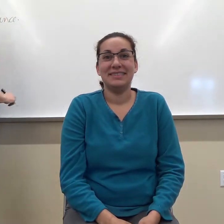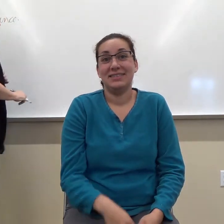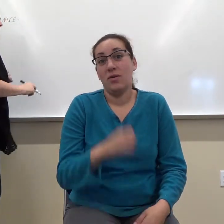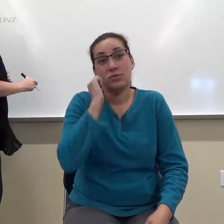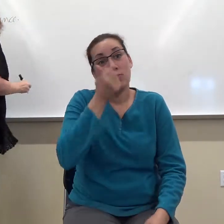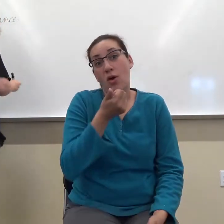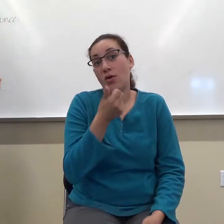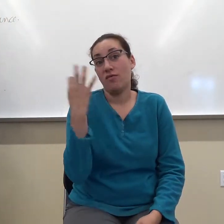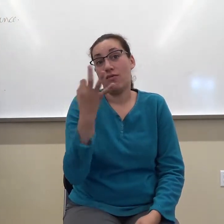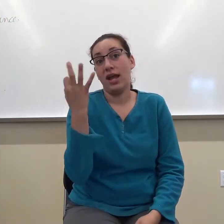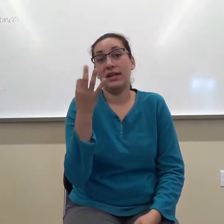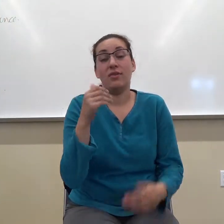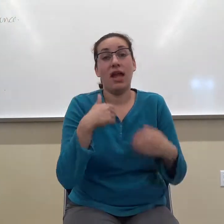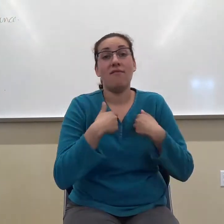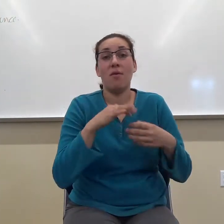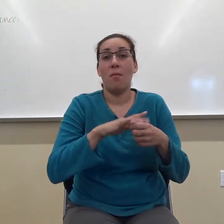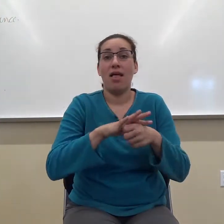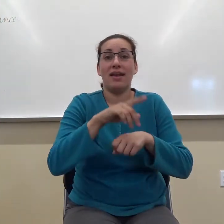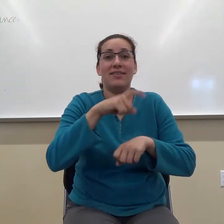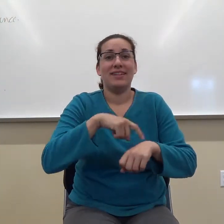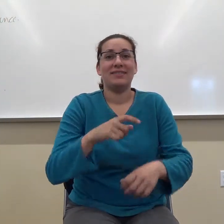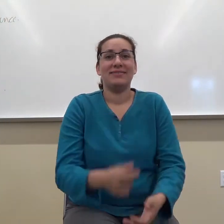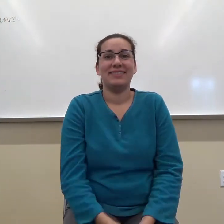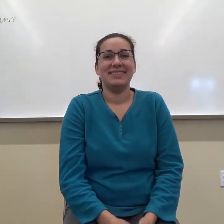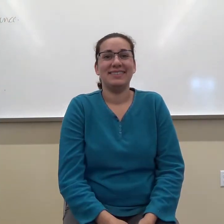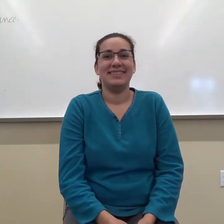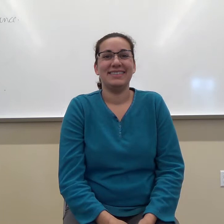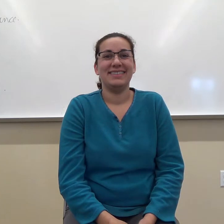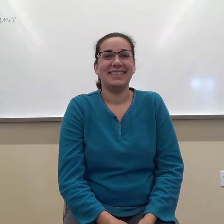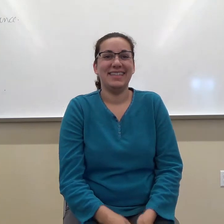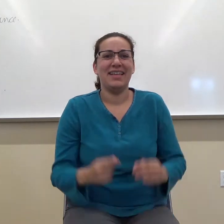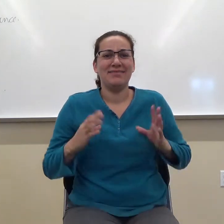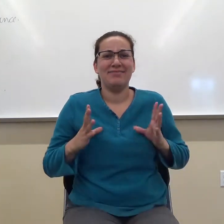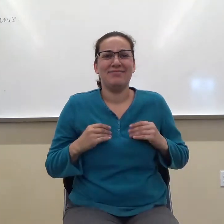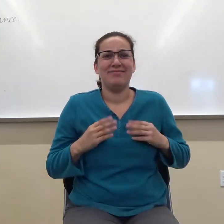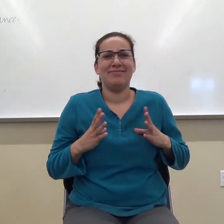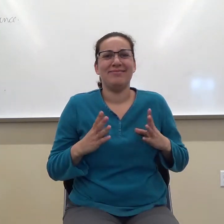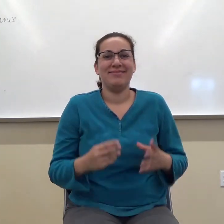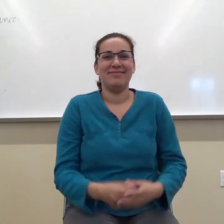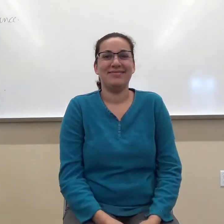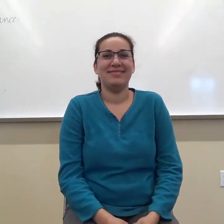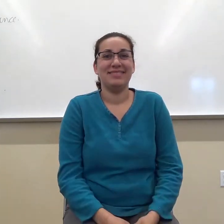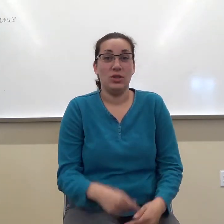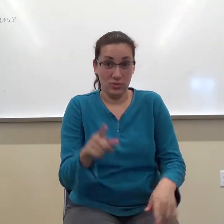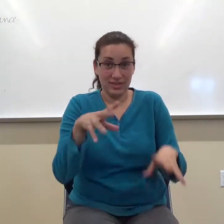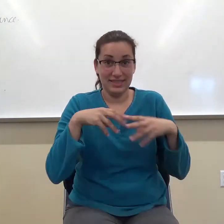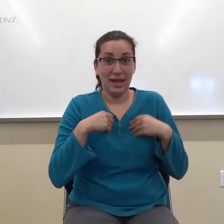Okay, so we are right here. This is the best way to illustrate this.